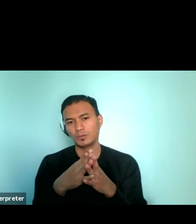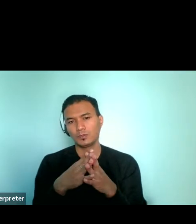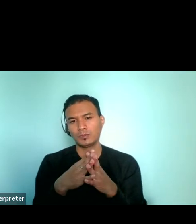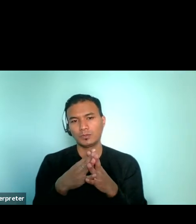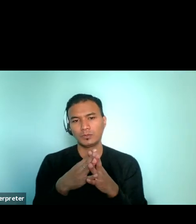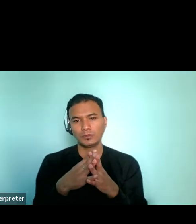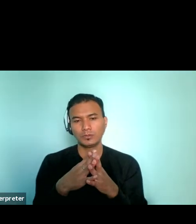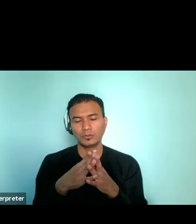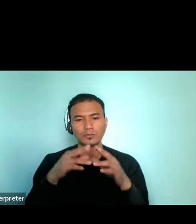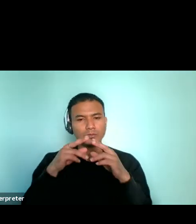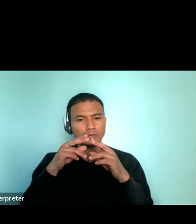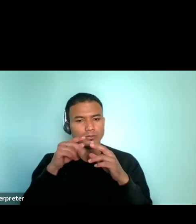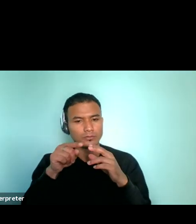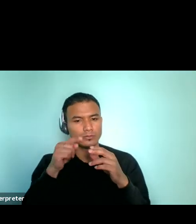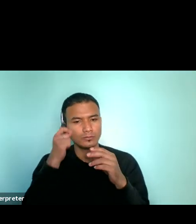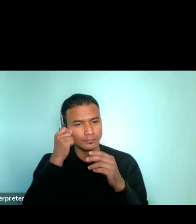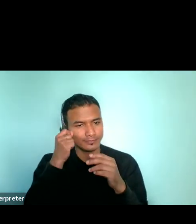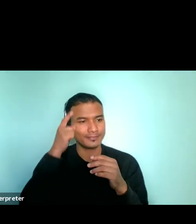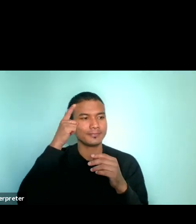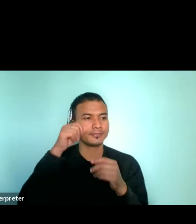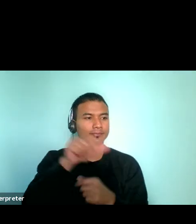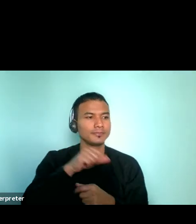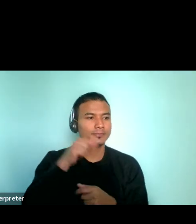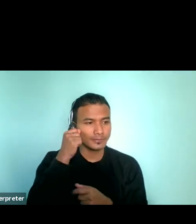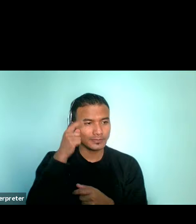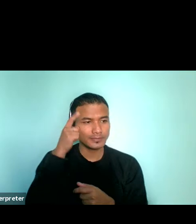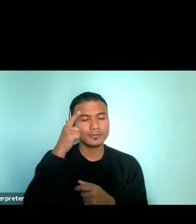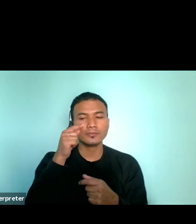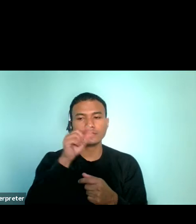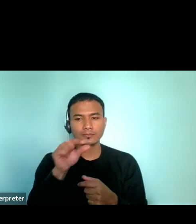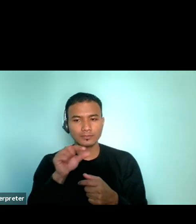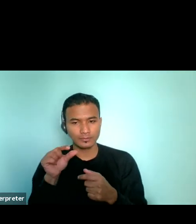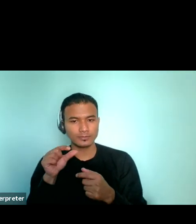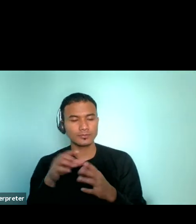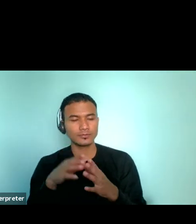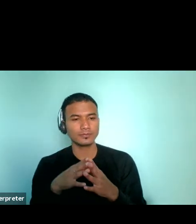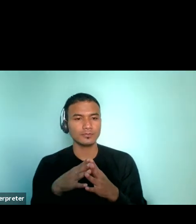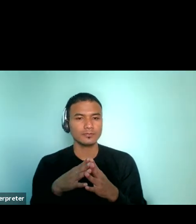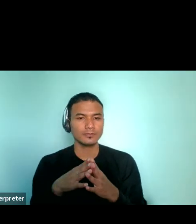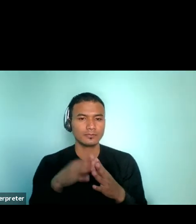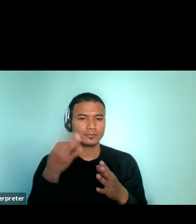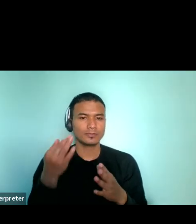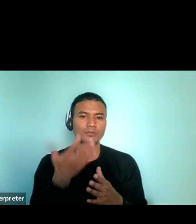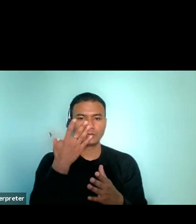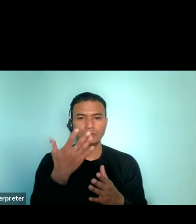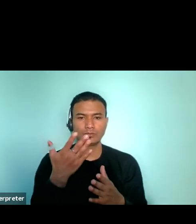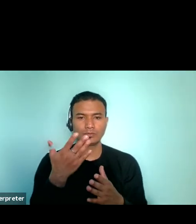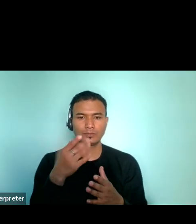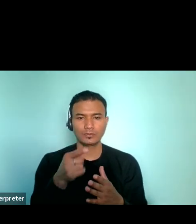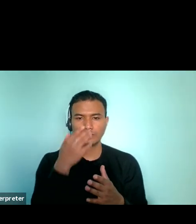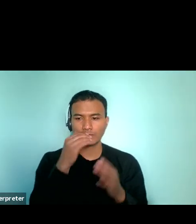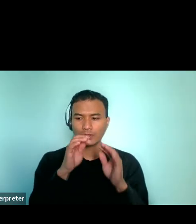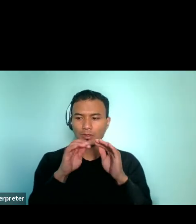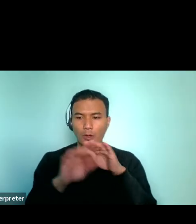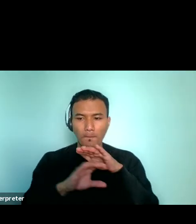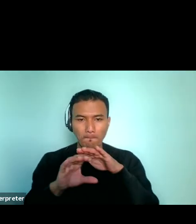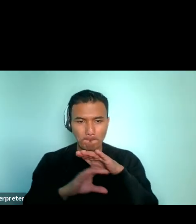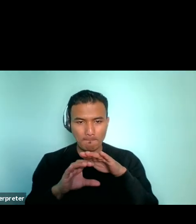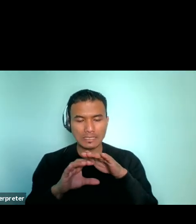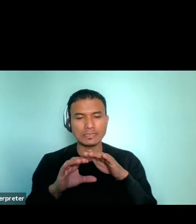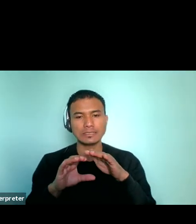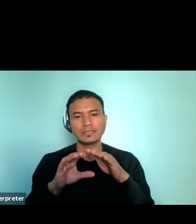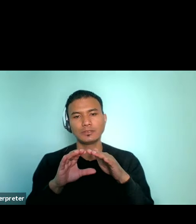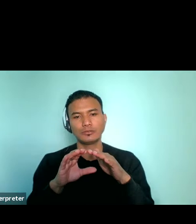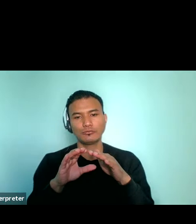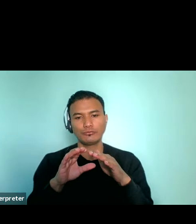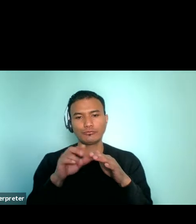enlisted at the World Natural Heritage Site, a new one. The World Heritage Committee just